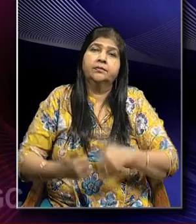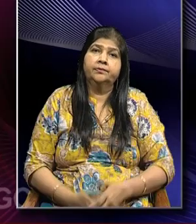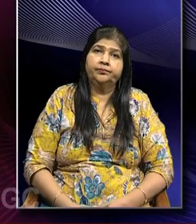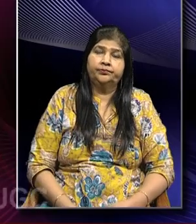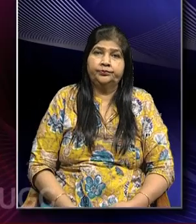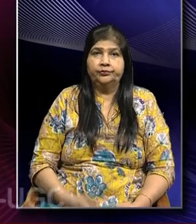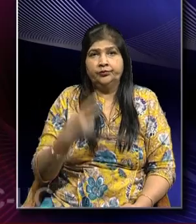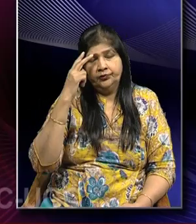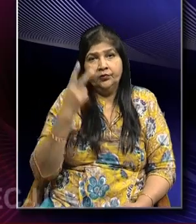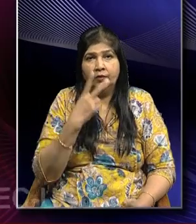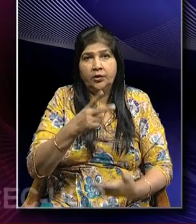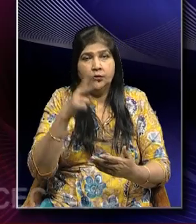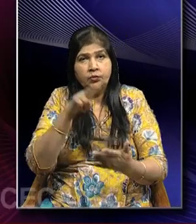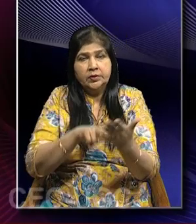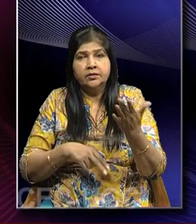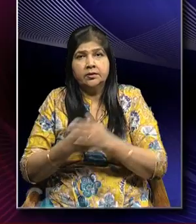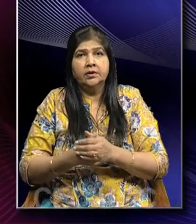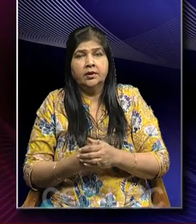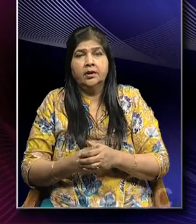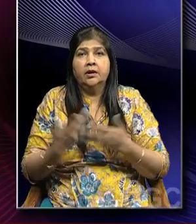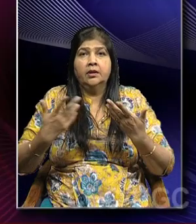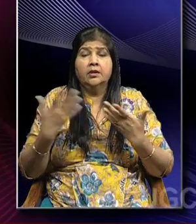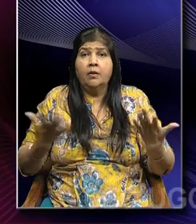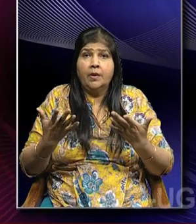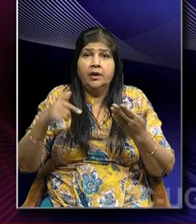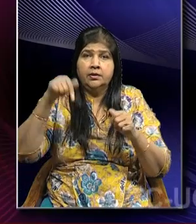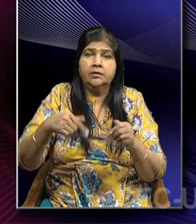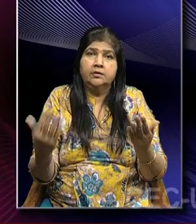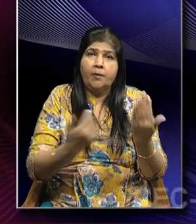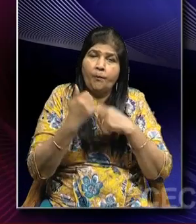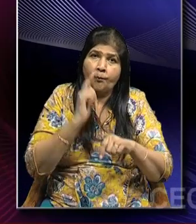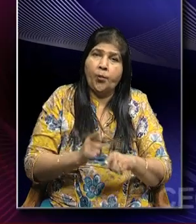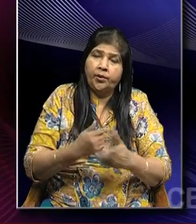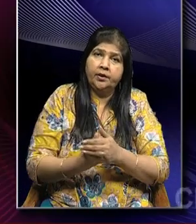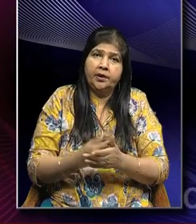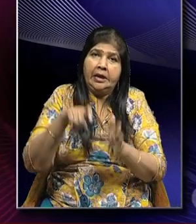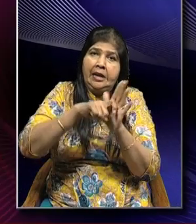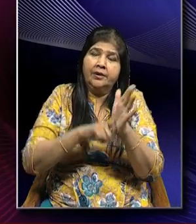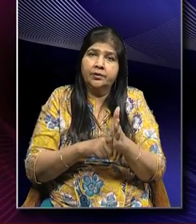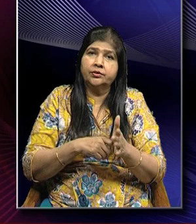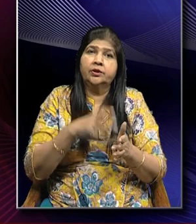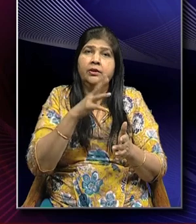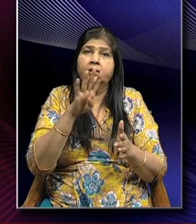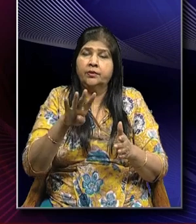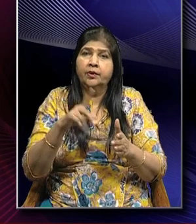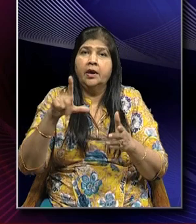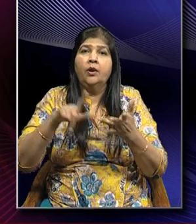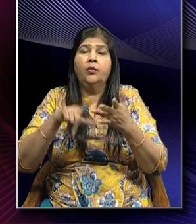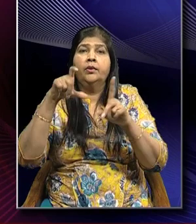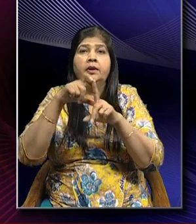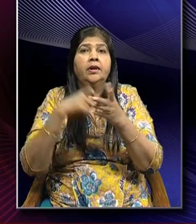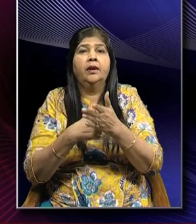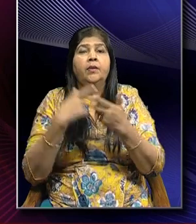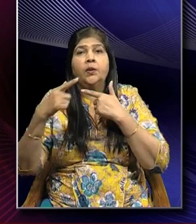we need to understand the very gravity of this regulation 34 of SEBI LODR, which